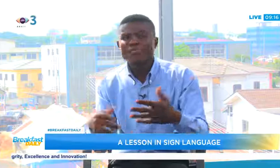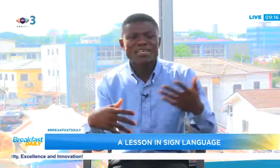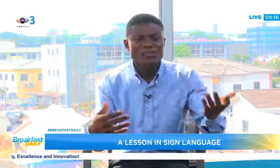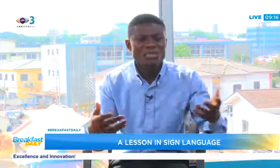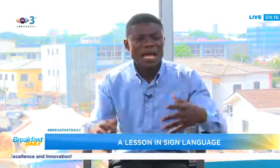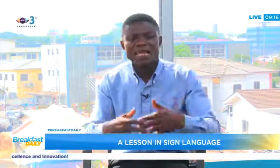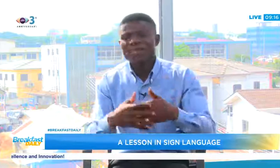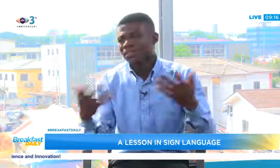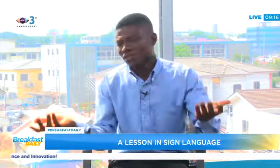at me,